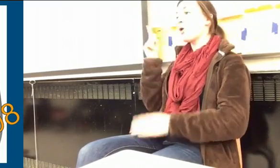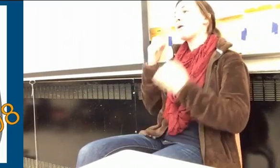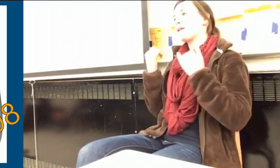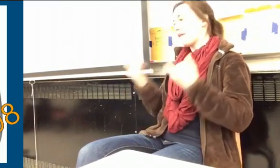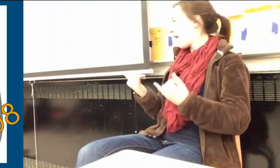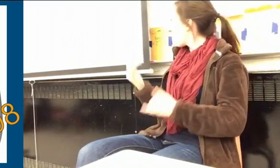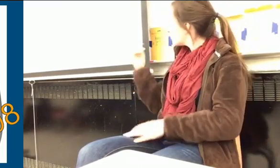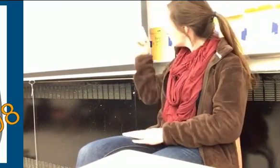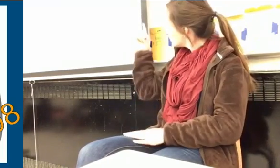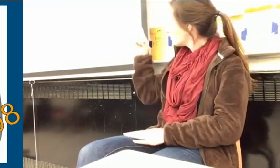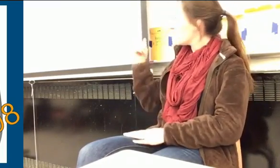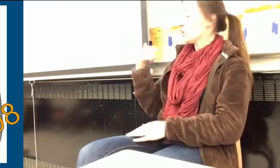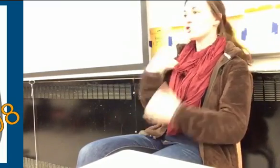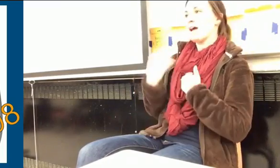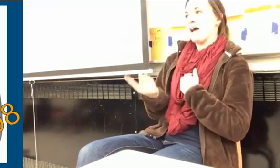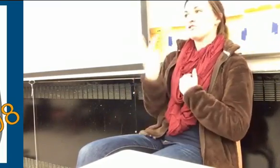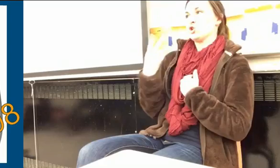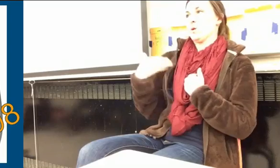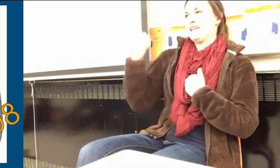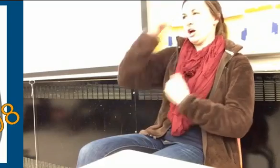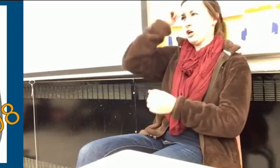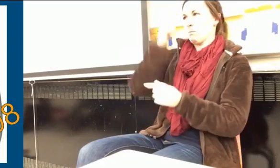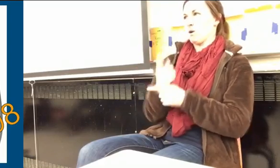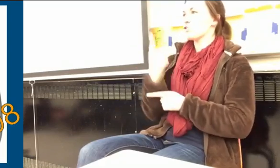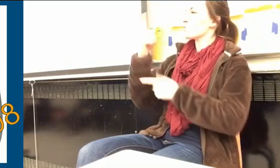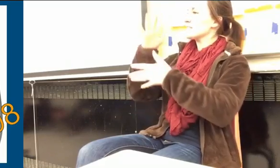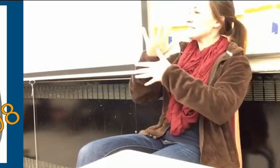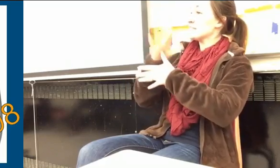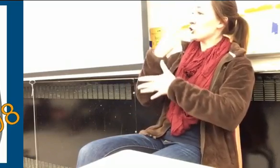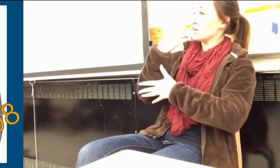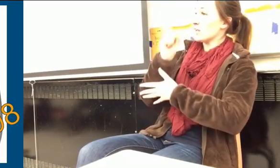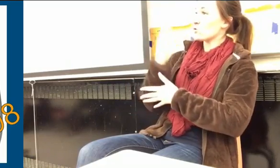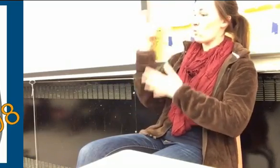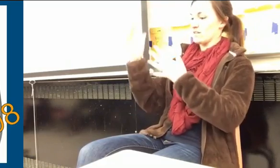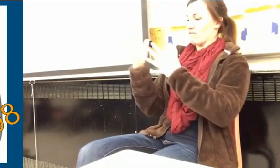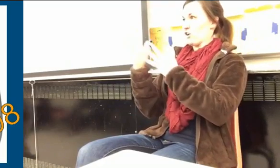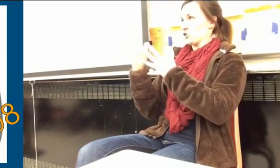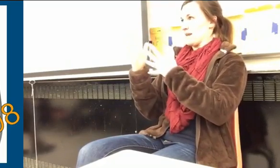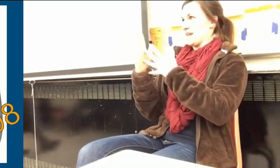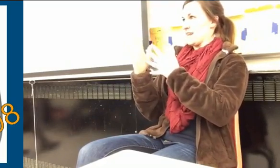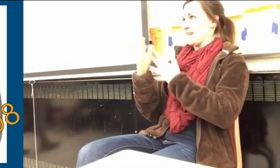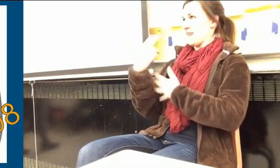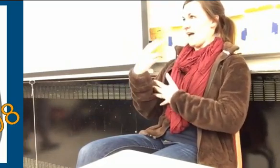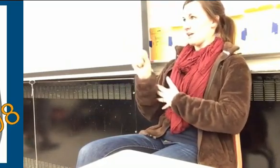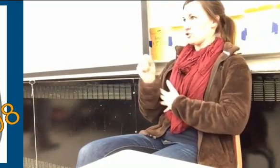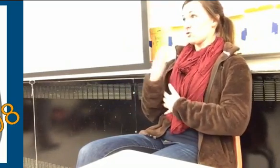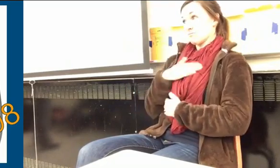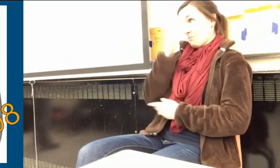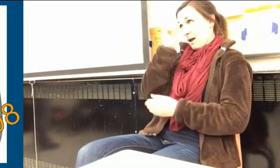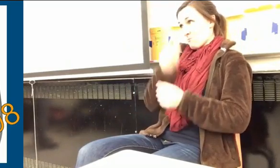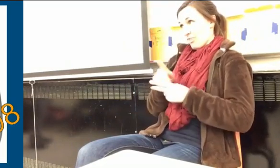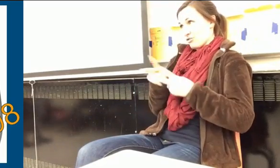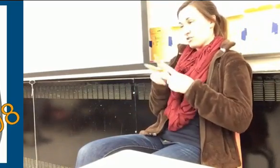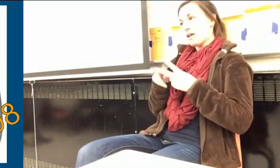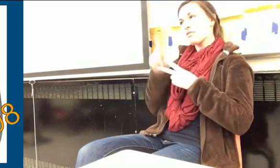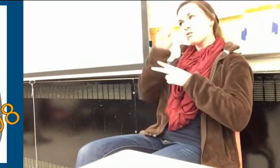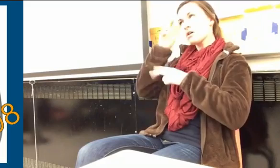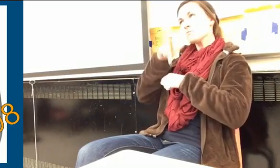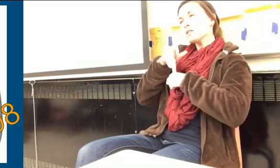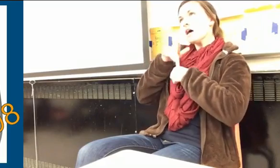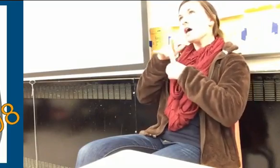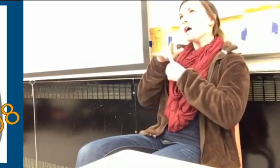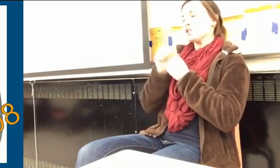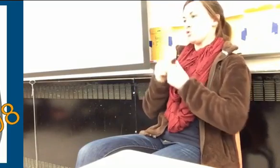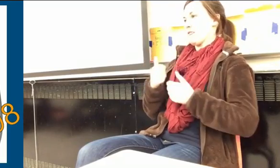don't know, I have 2 younger brothers. One's a senior in high school. One is a freshman in high school. And they're obsessed with video